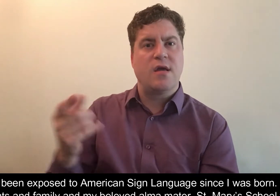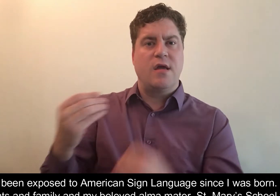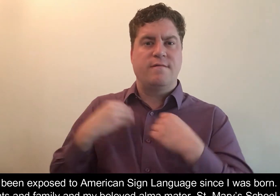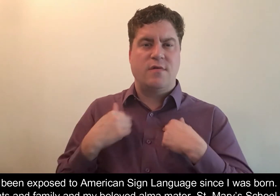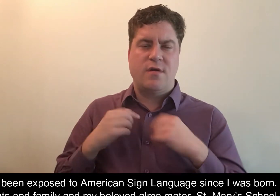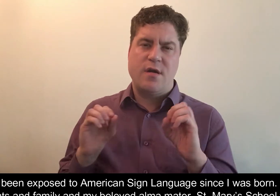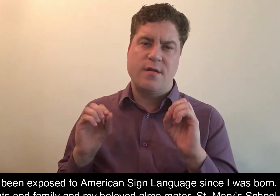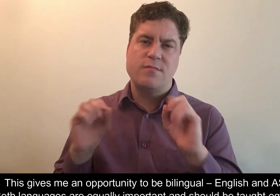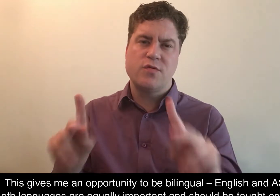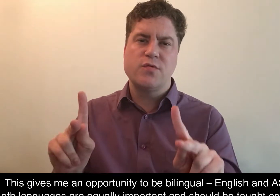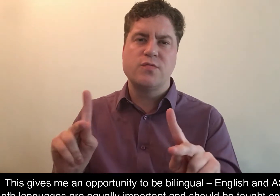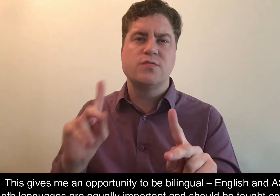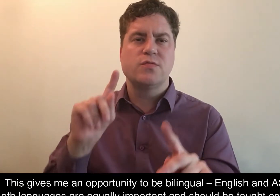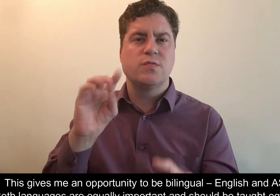School for the Deaf.